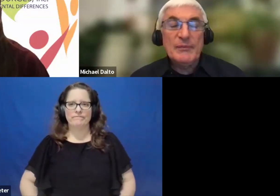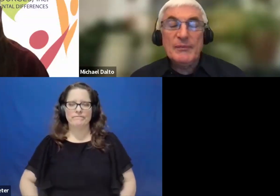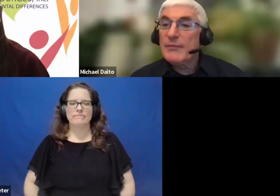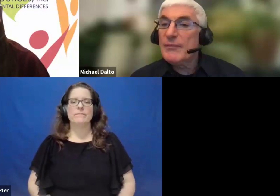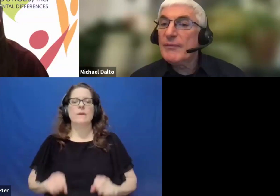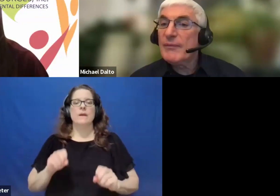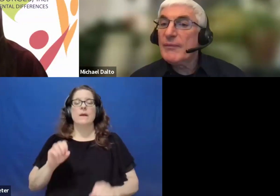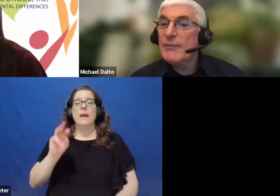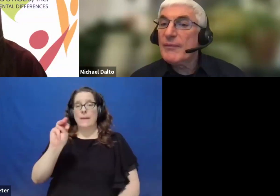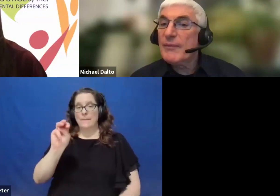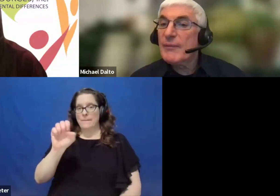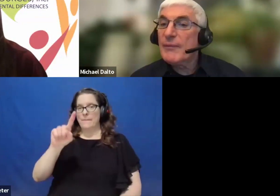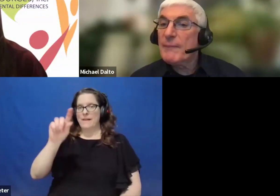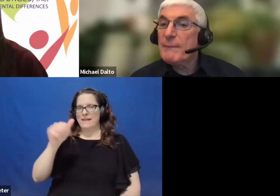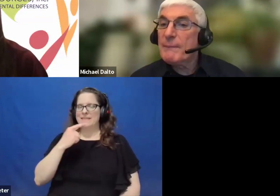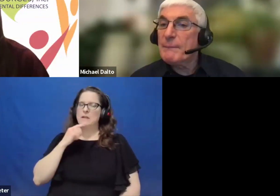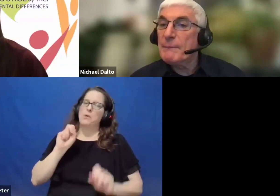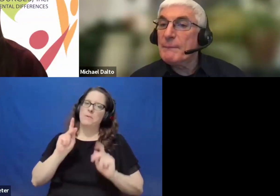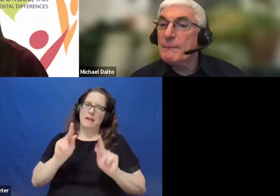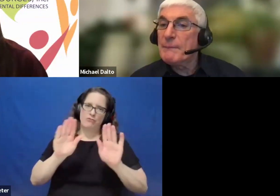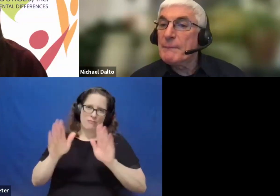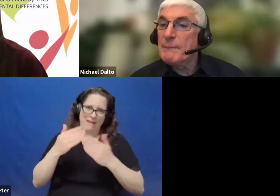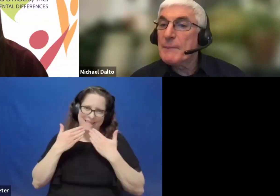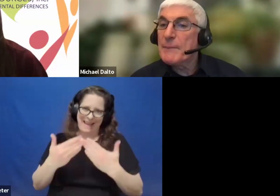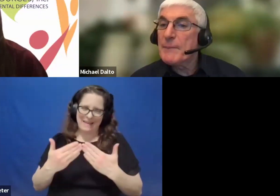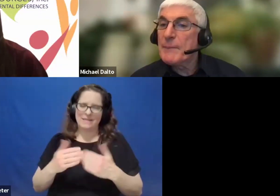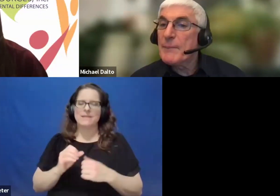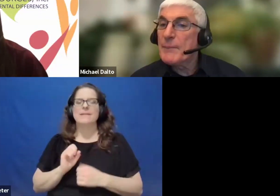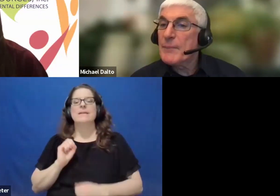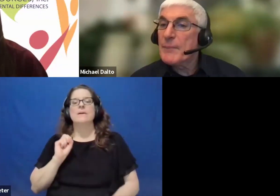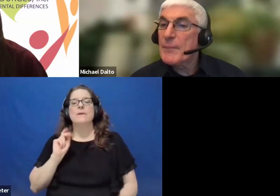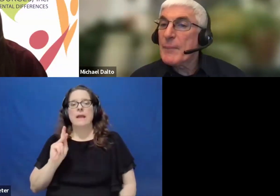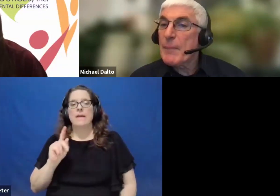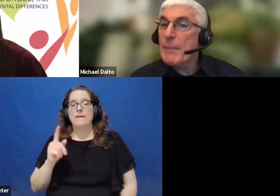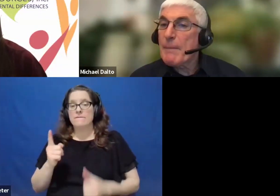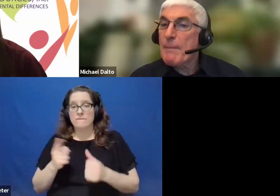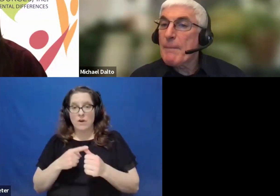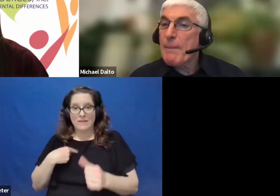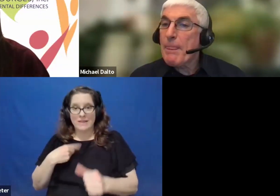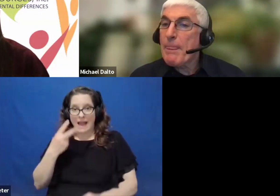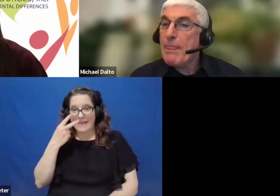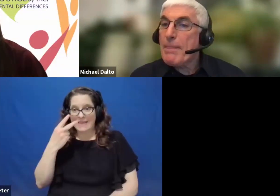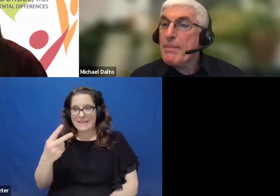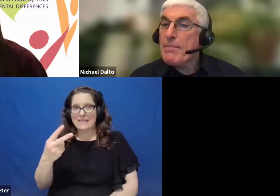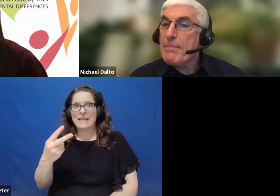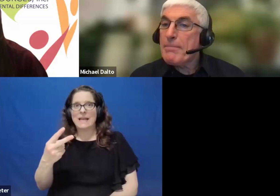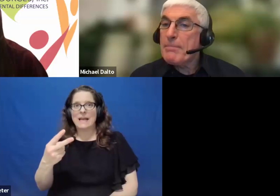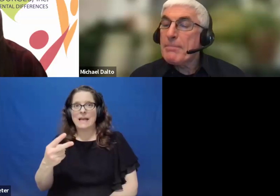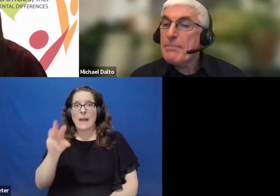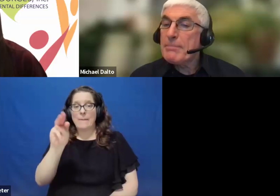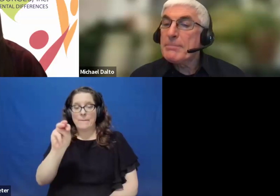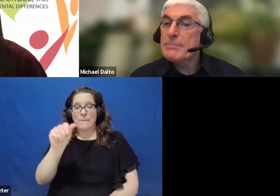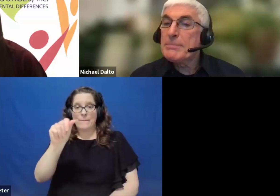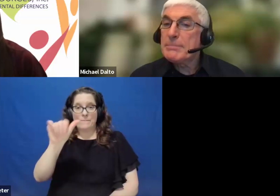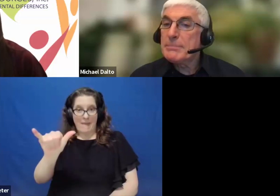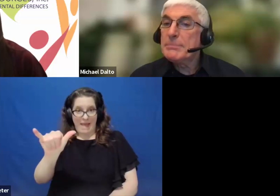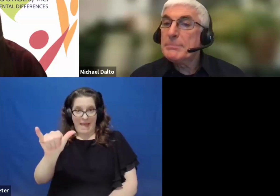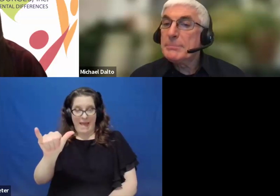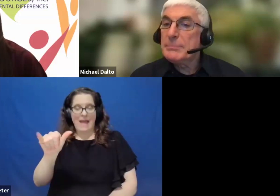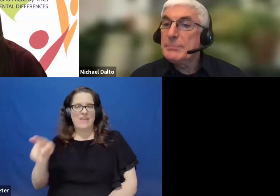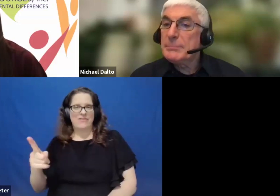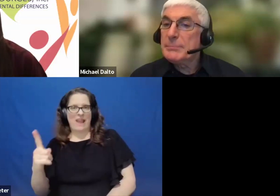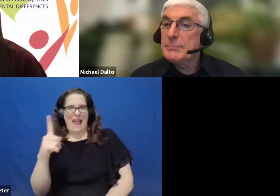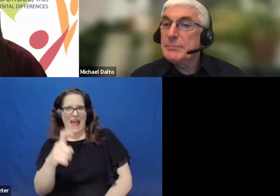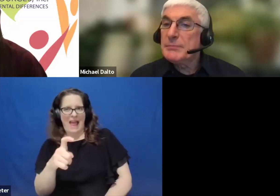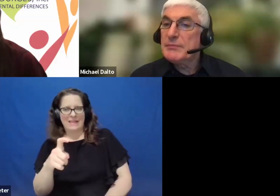Okay, that's great. Thank you so much. So first I'm gonna, I see that May has asked a question, so I'm